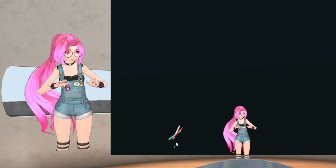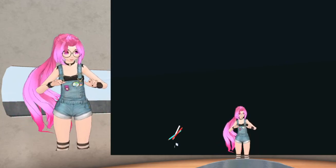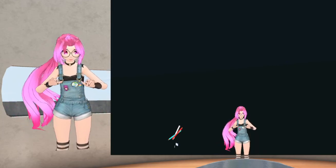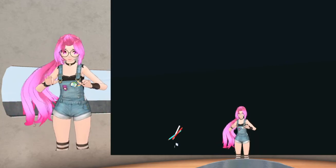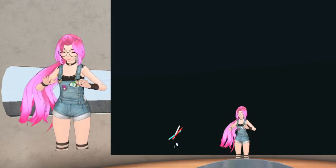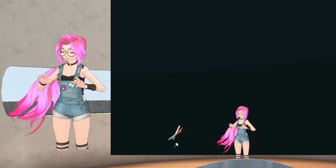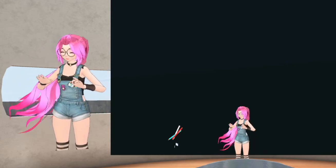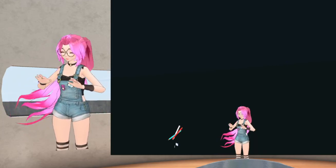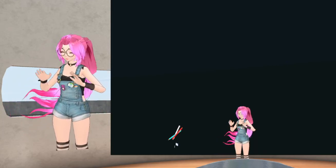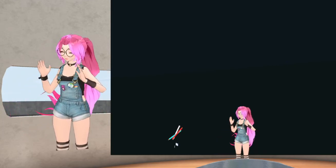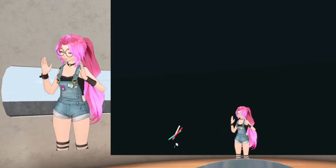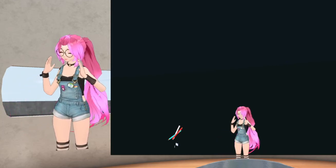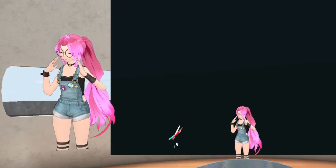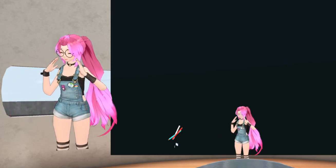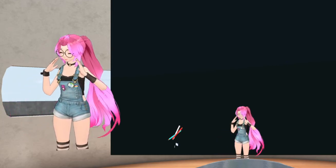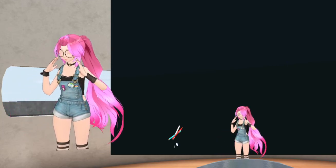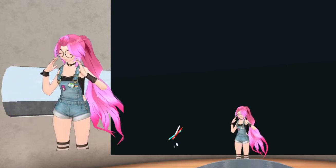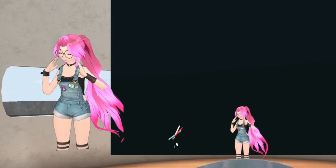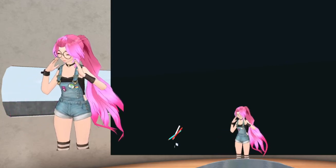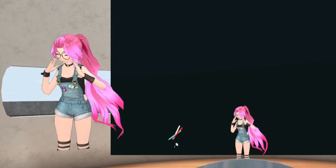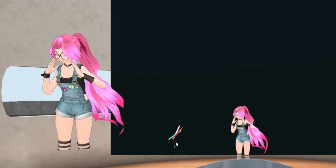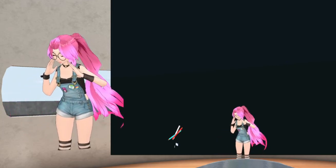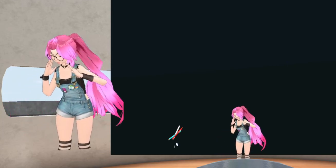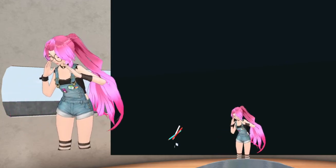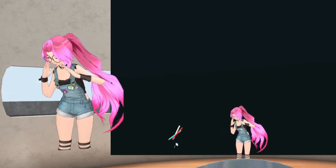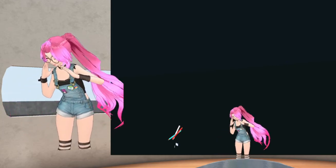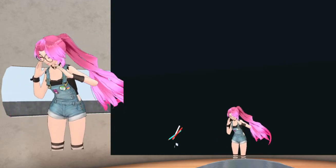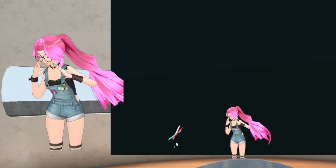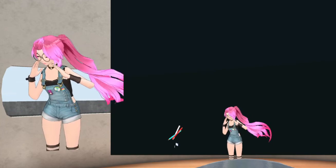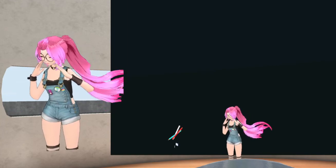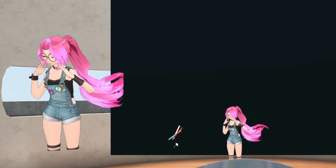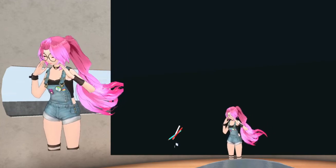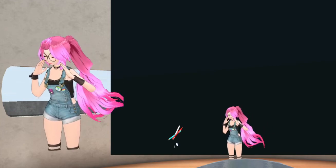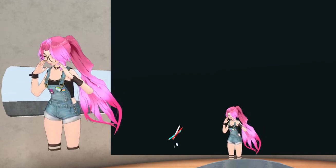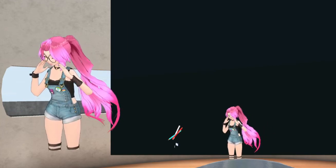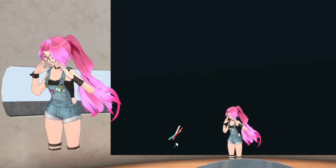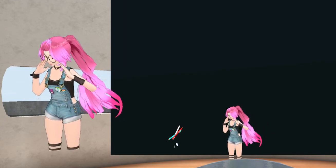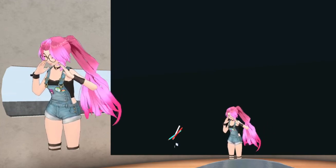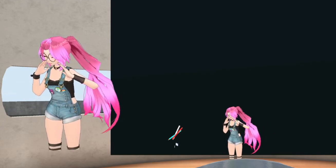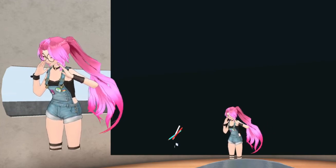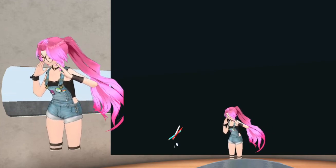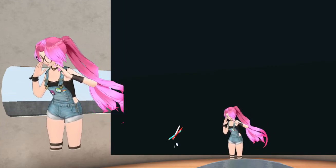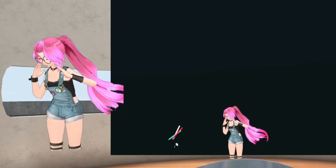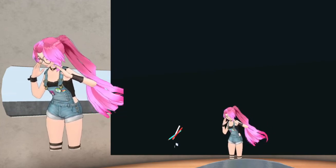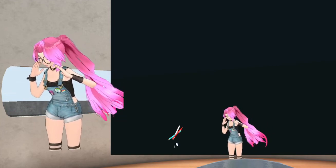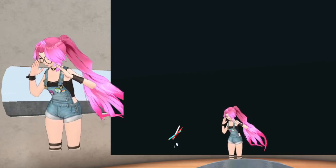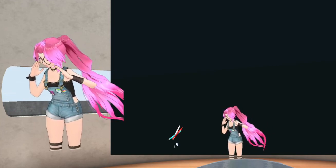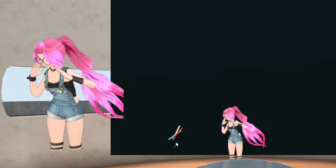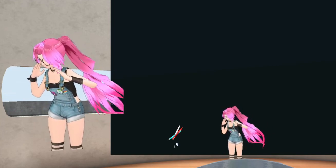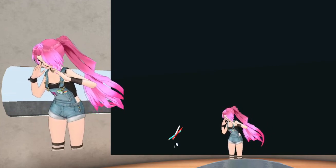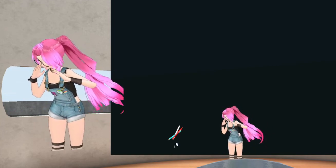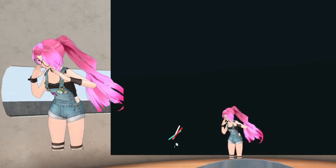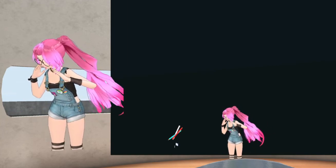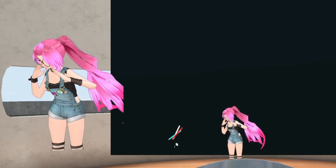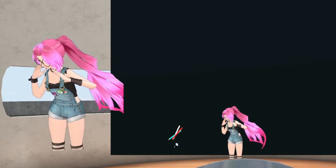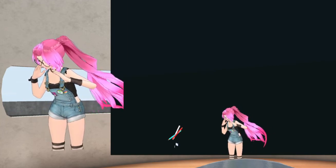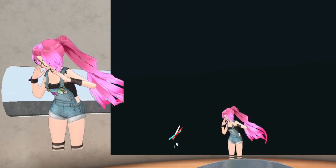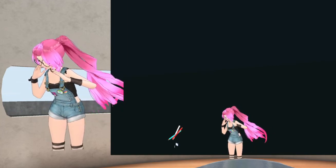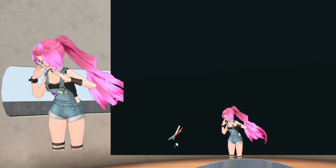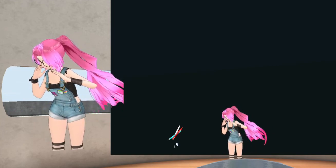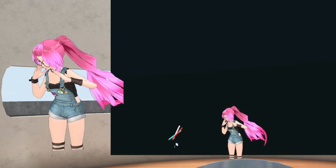that all? Penguin has another question. Yeah. What? Whoever said was very, very quiet.